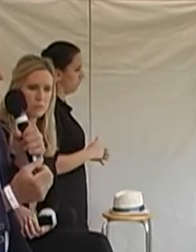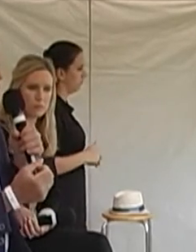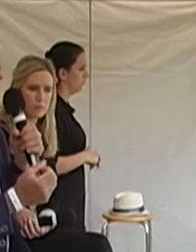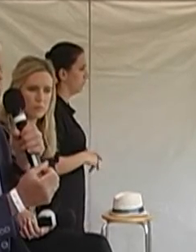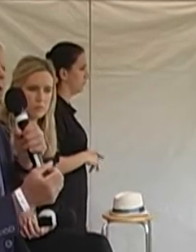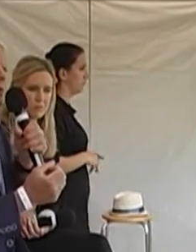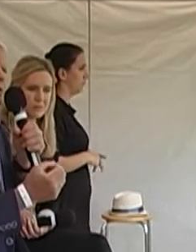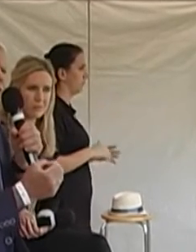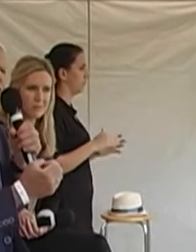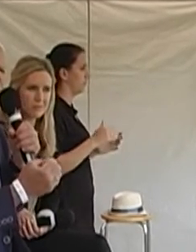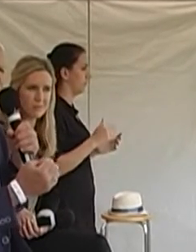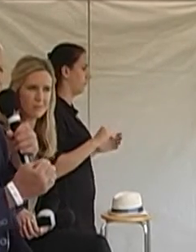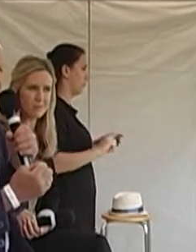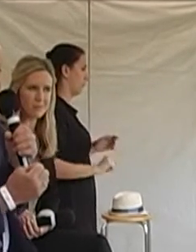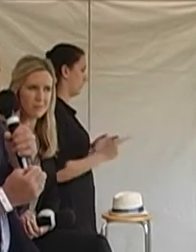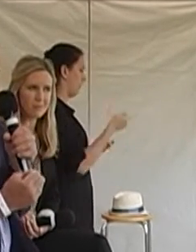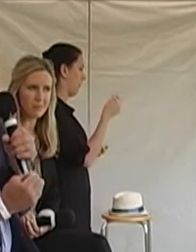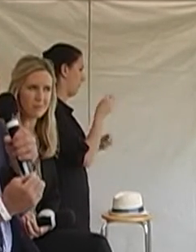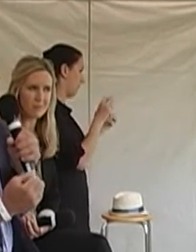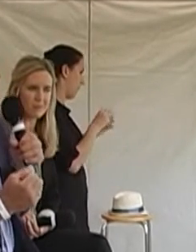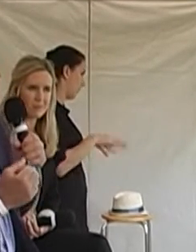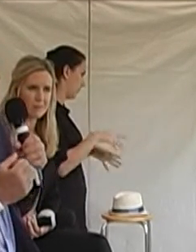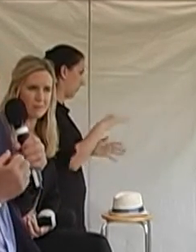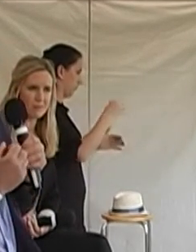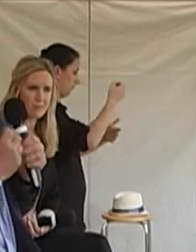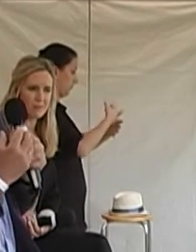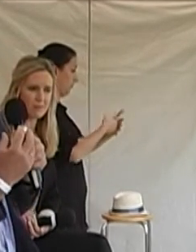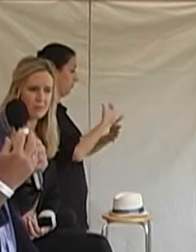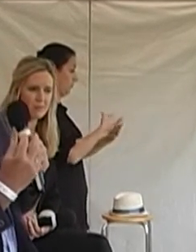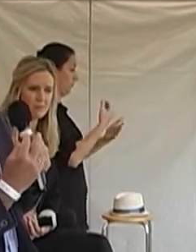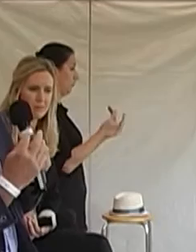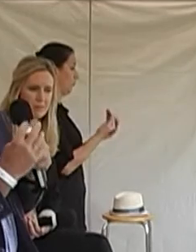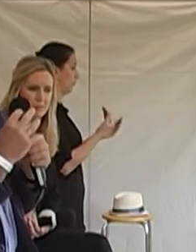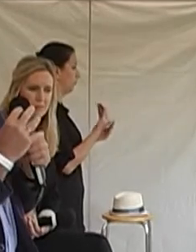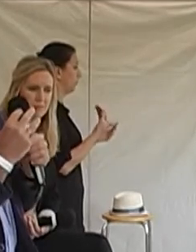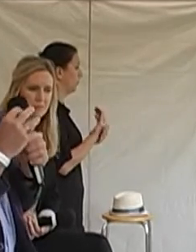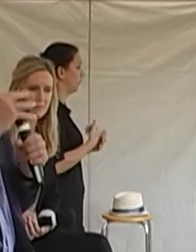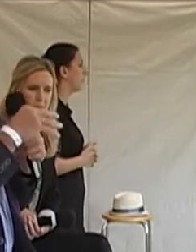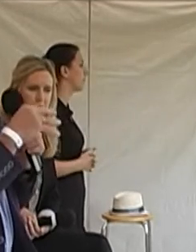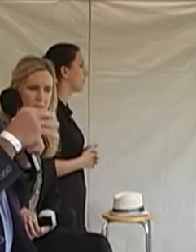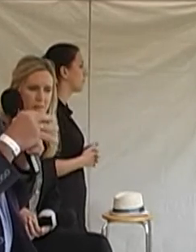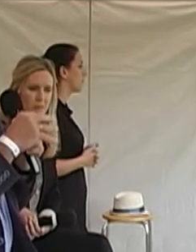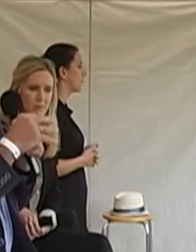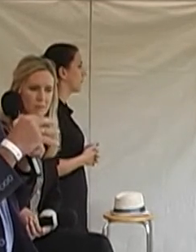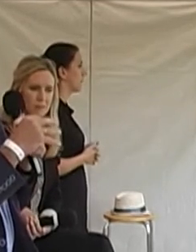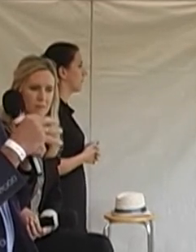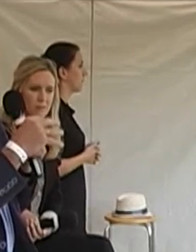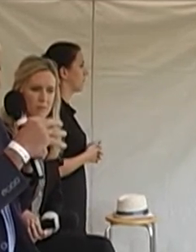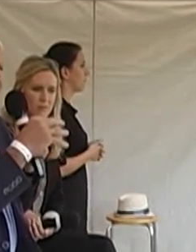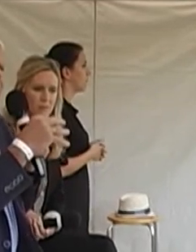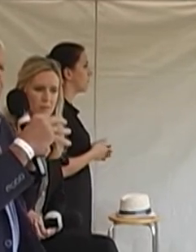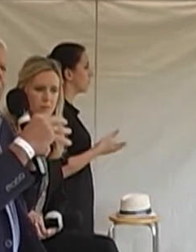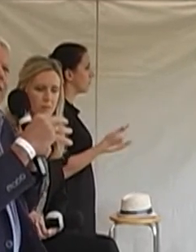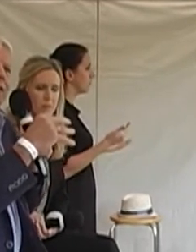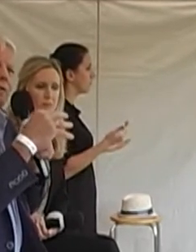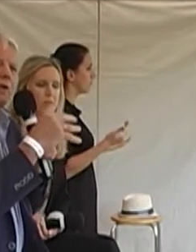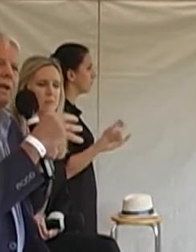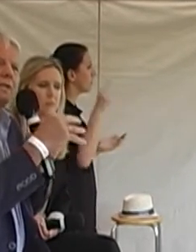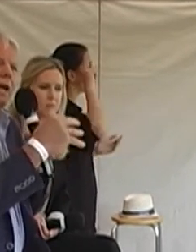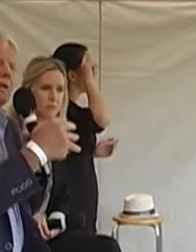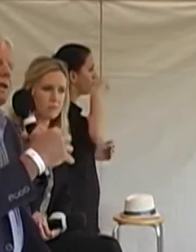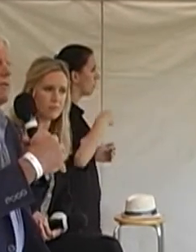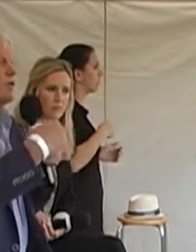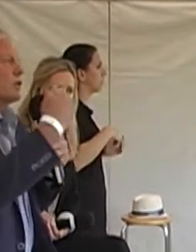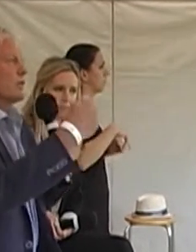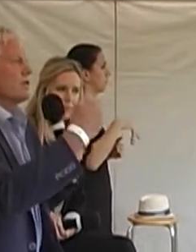half social media, which is really is a bigger threat than the content as such. I think we